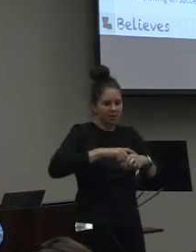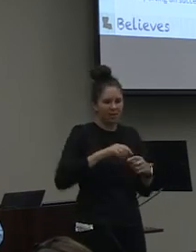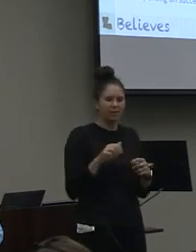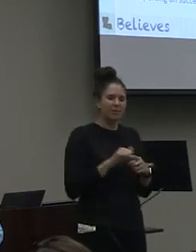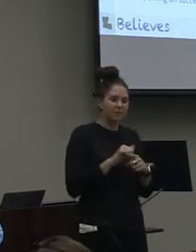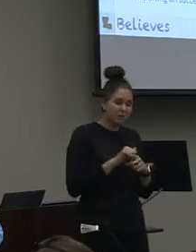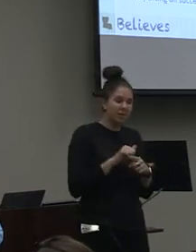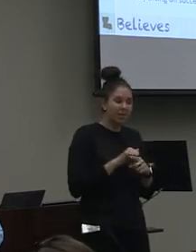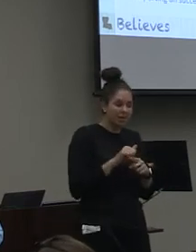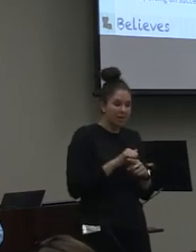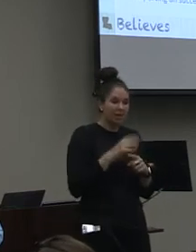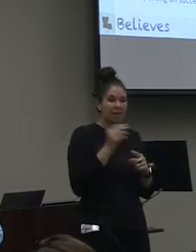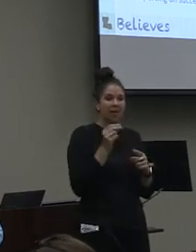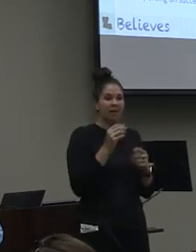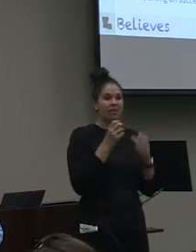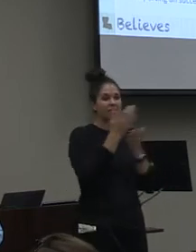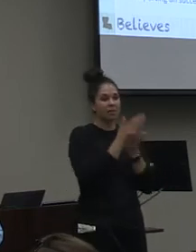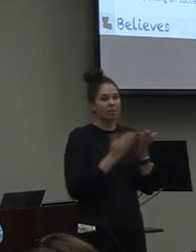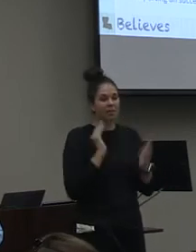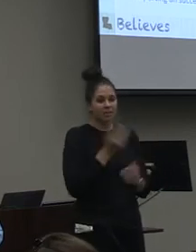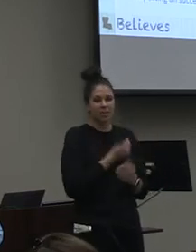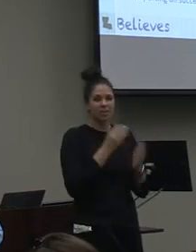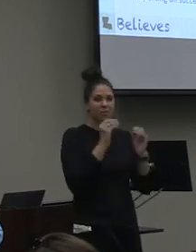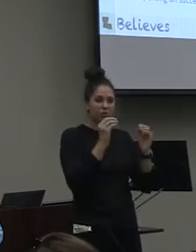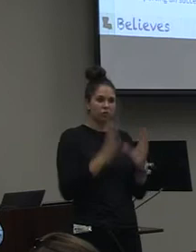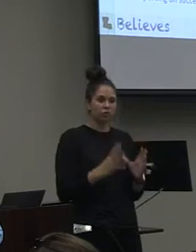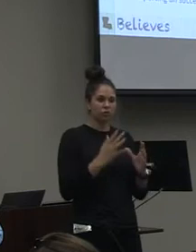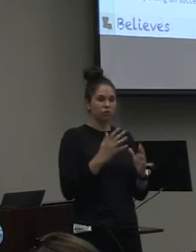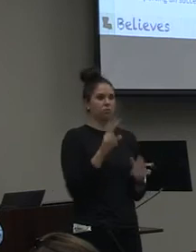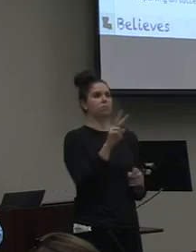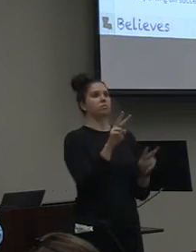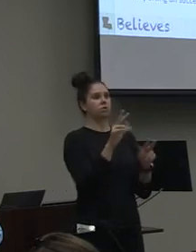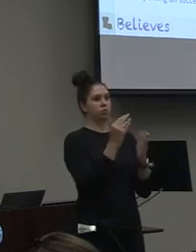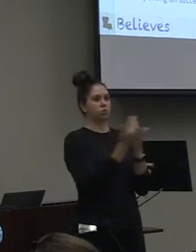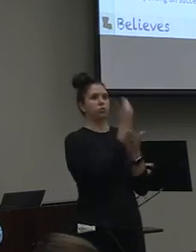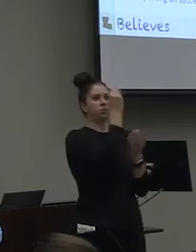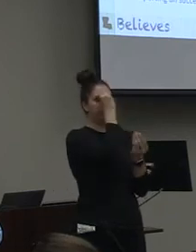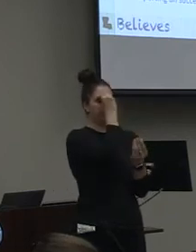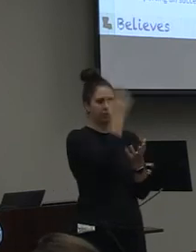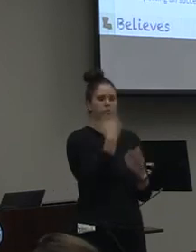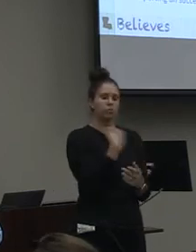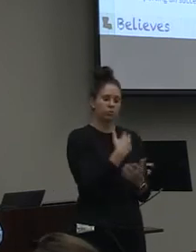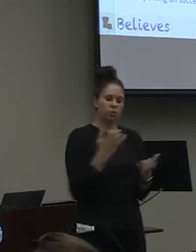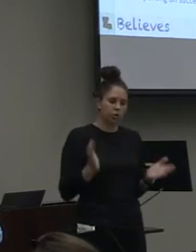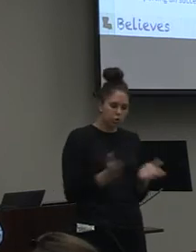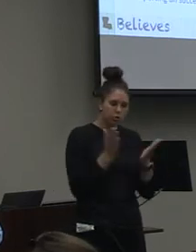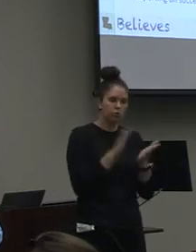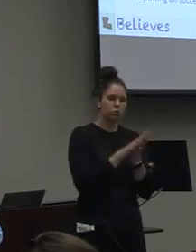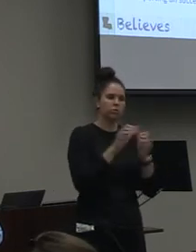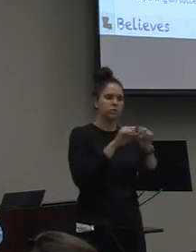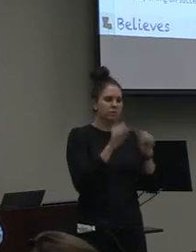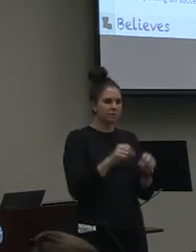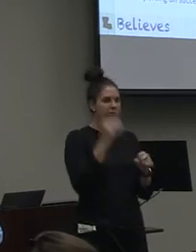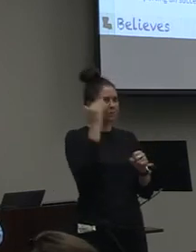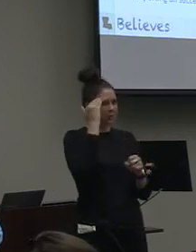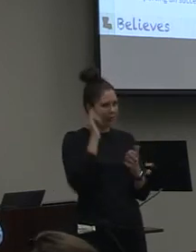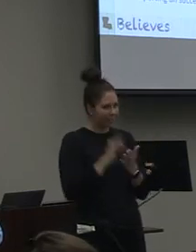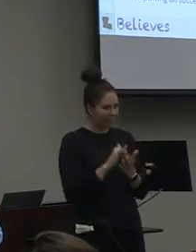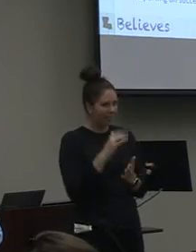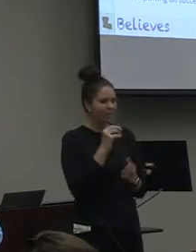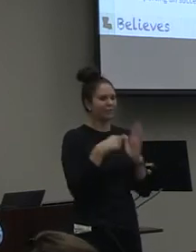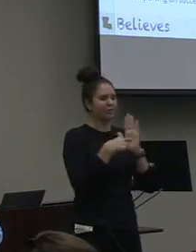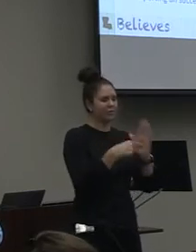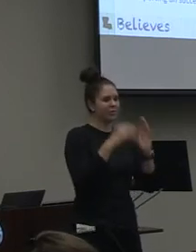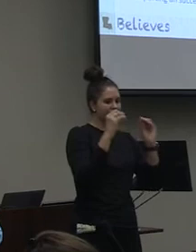of new learning for some of our teachers. And so we really want to encourage our school systems to be aware of that and give show teachers the grace